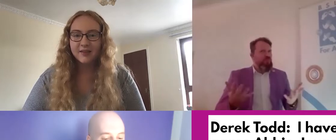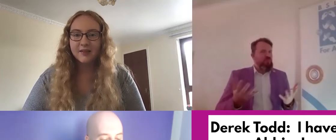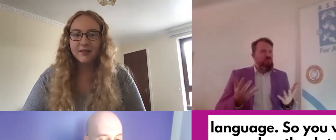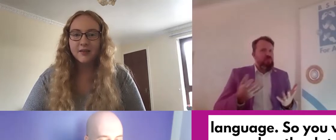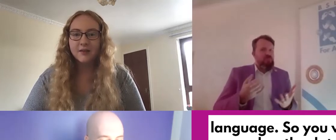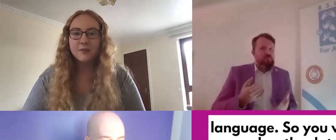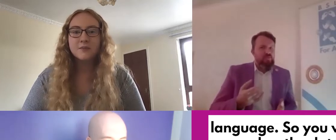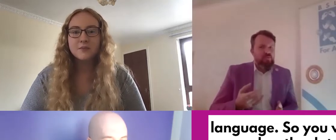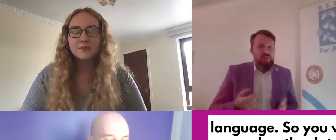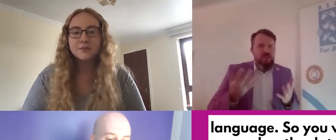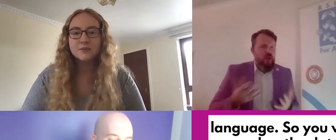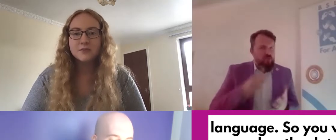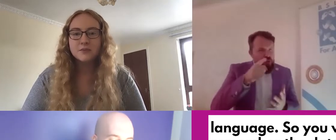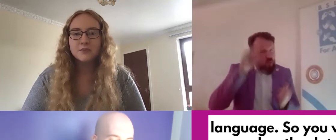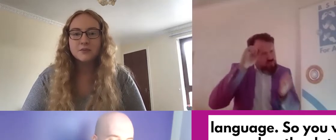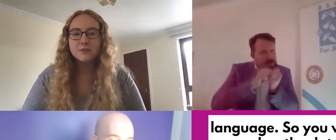that side of language.